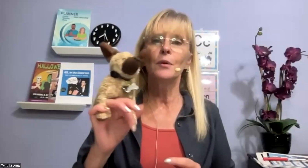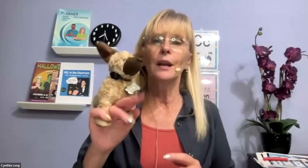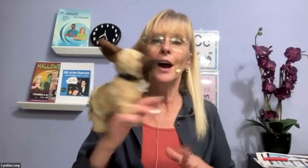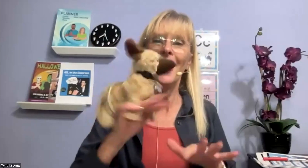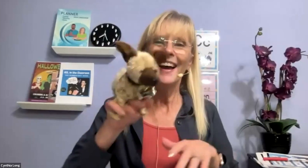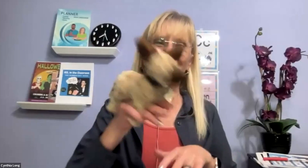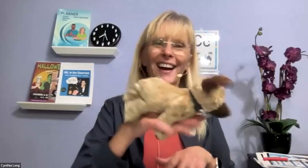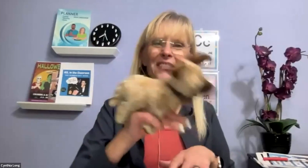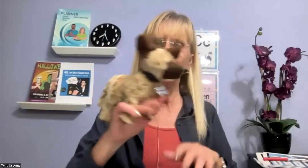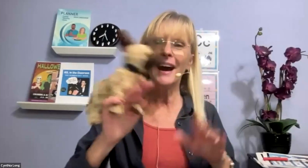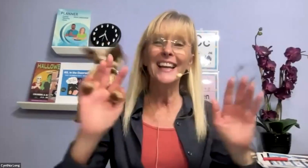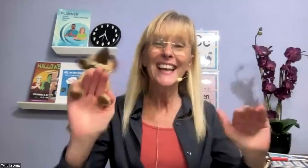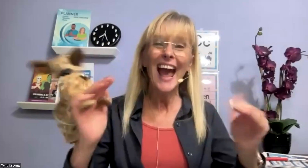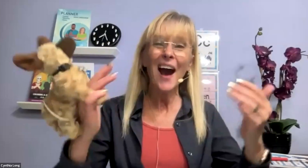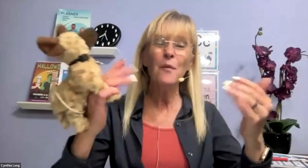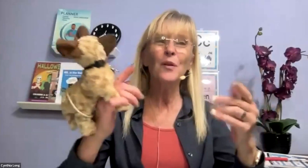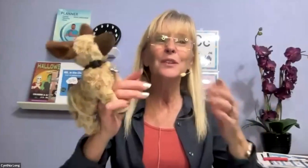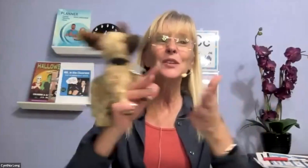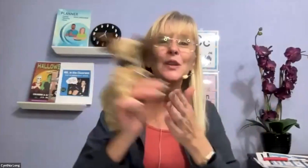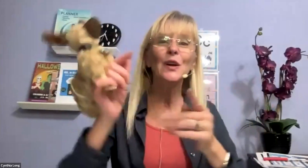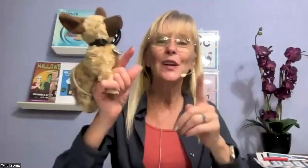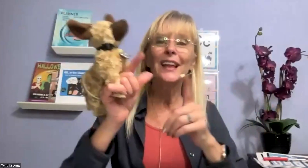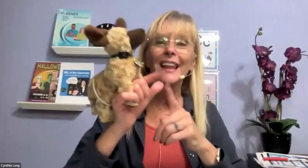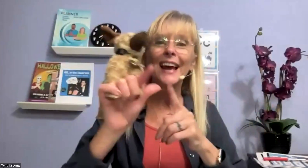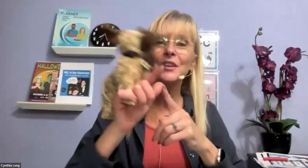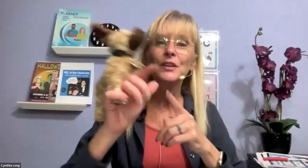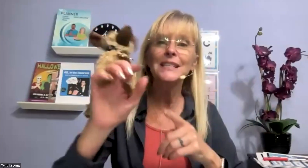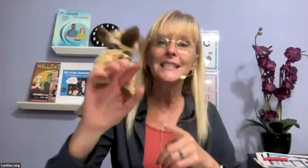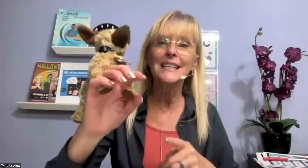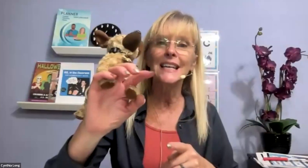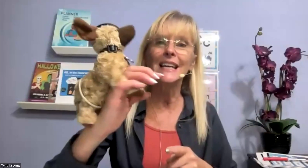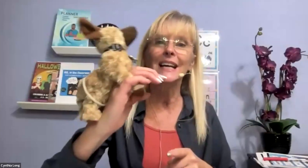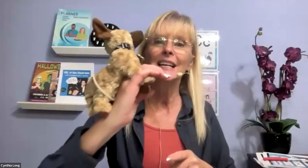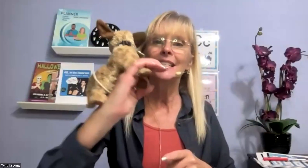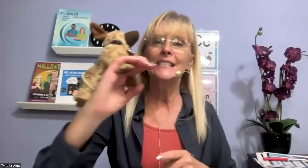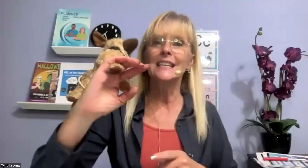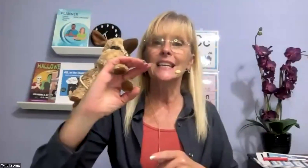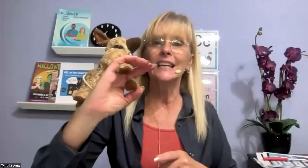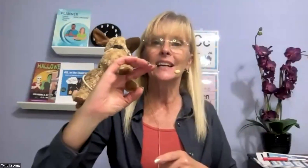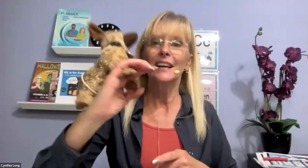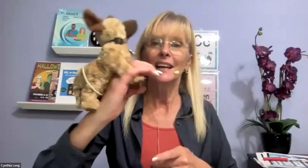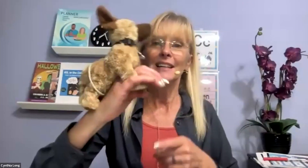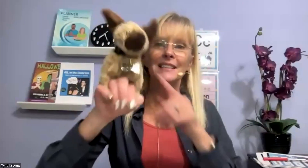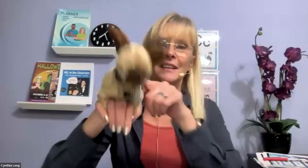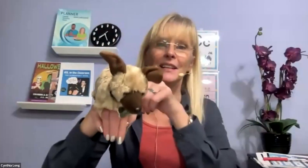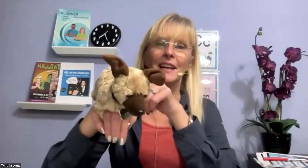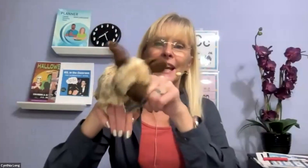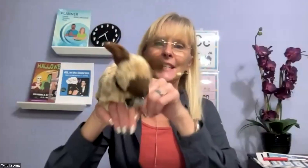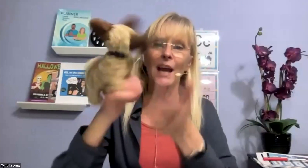going, hi everybody. Now we're going to learn the letter C. C. He's